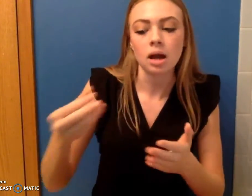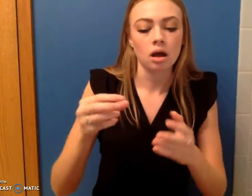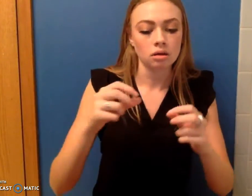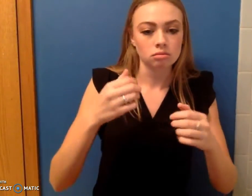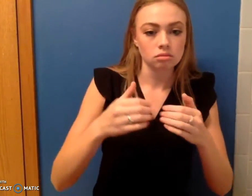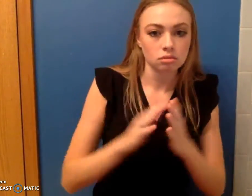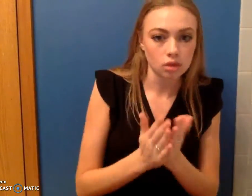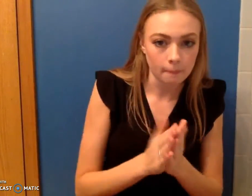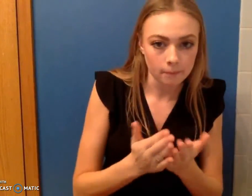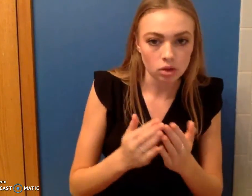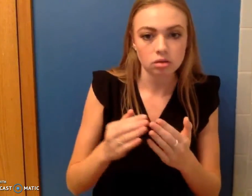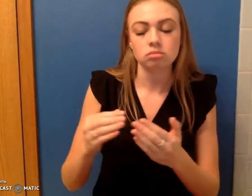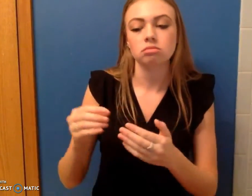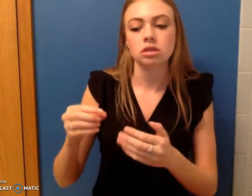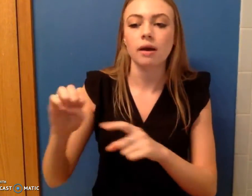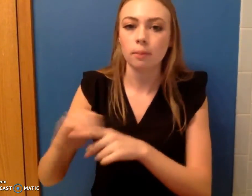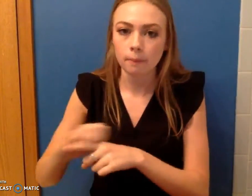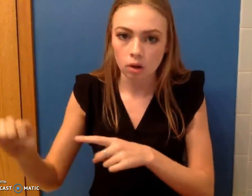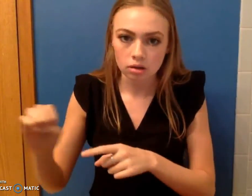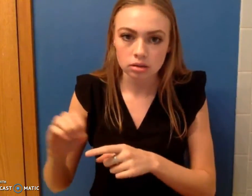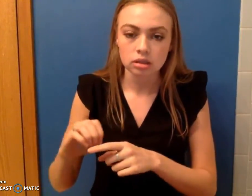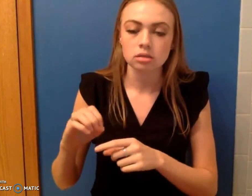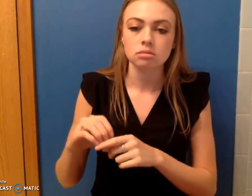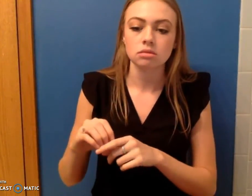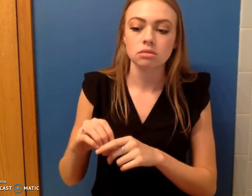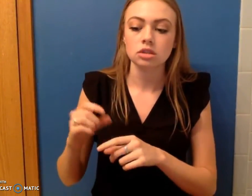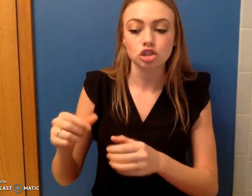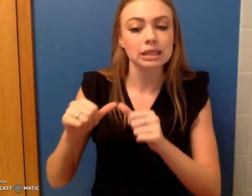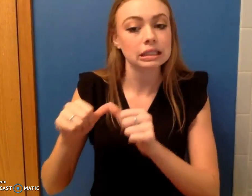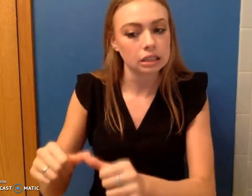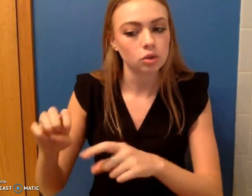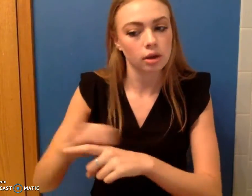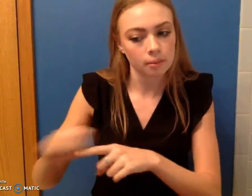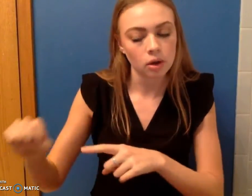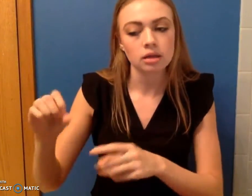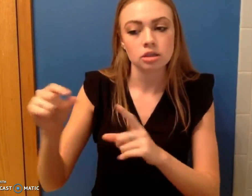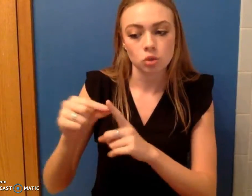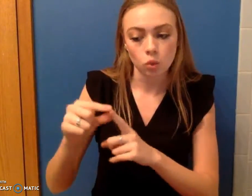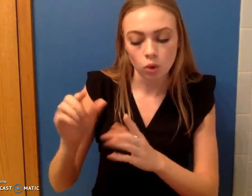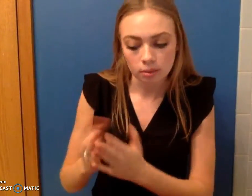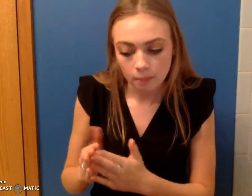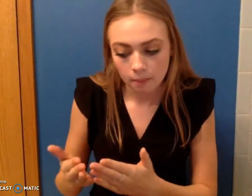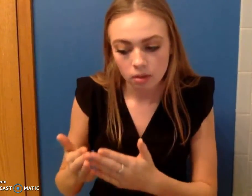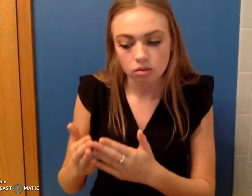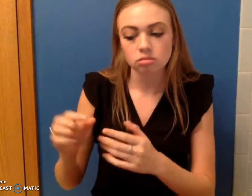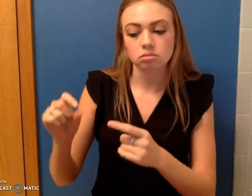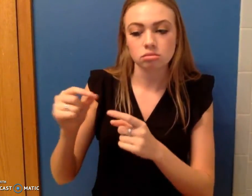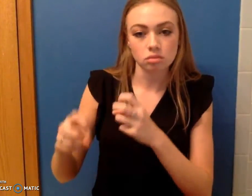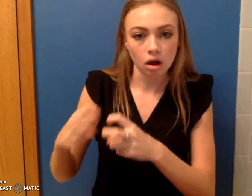the wording, it would trip her up. So I got her this word problem book just so she can continue to practice word problems and things like that.